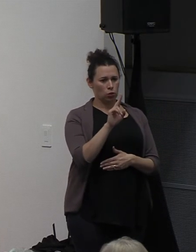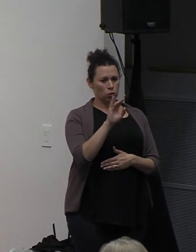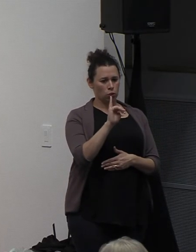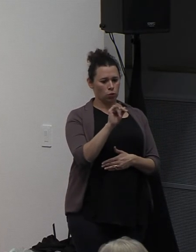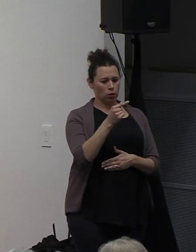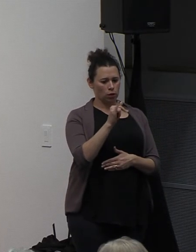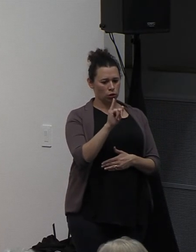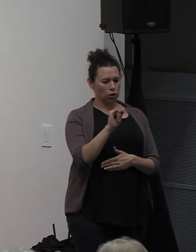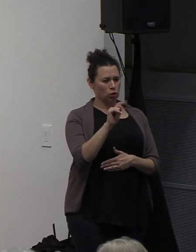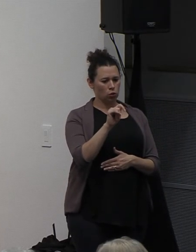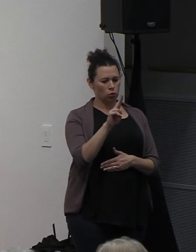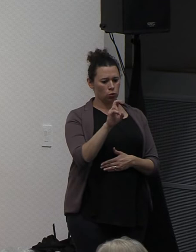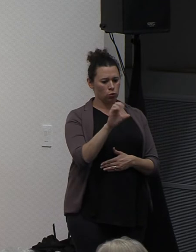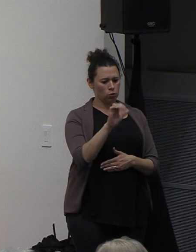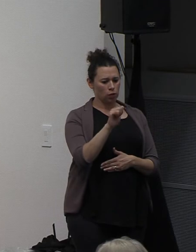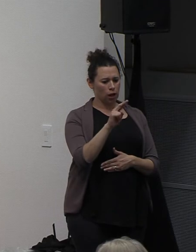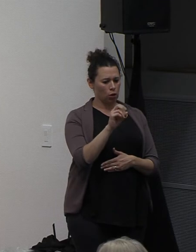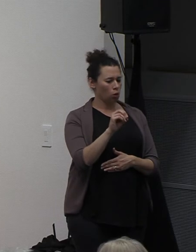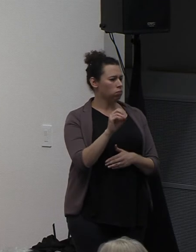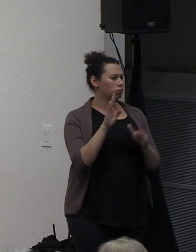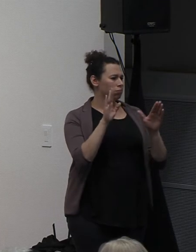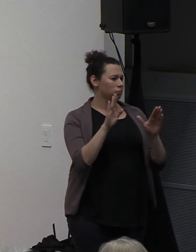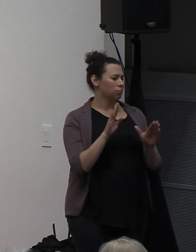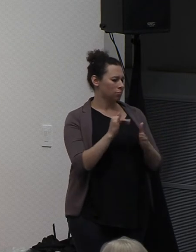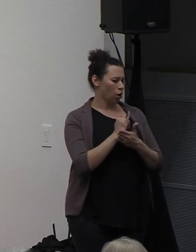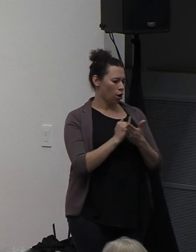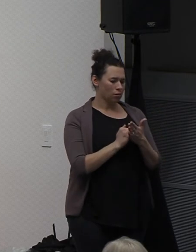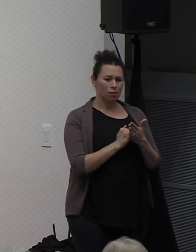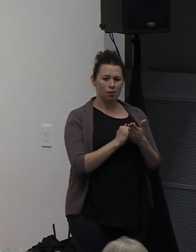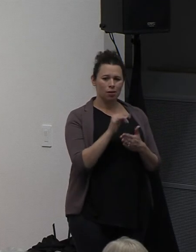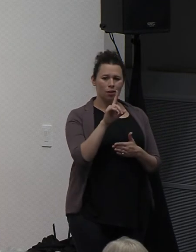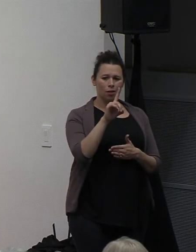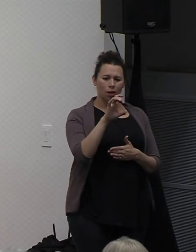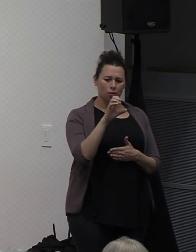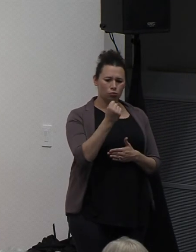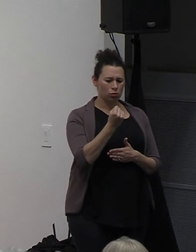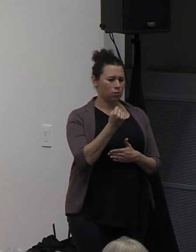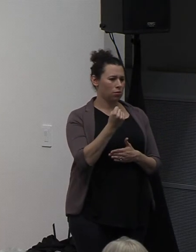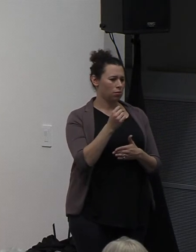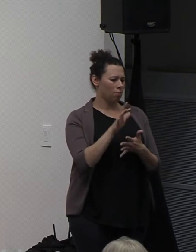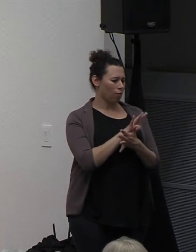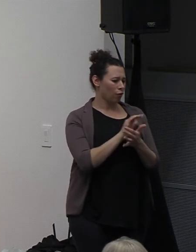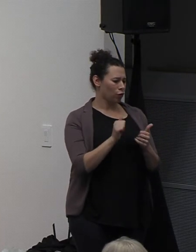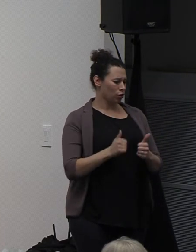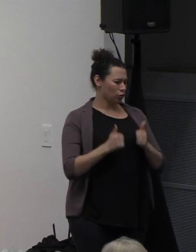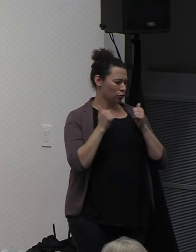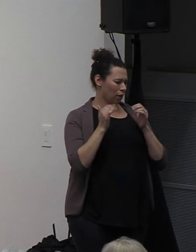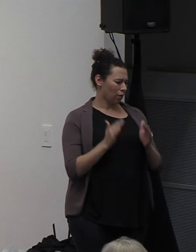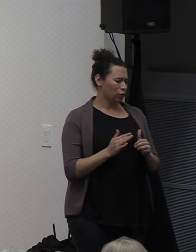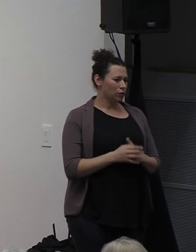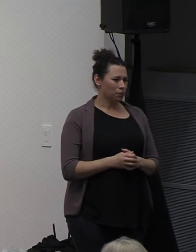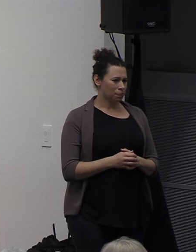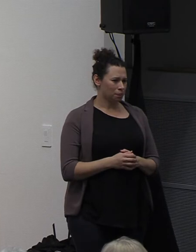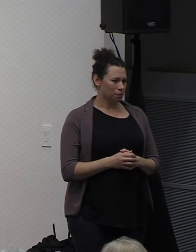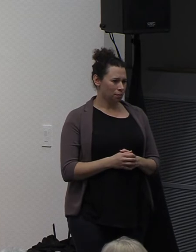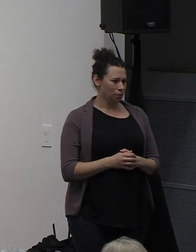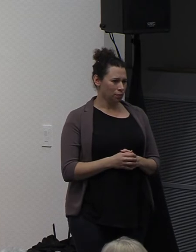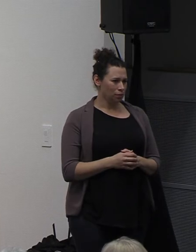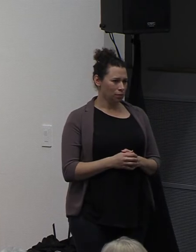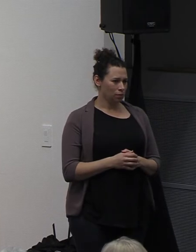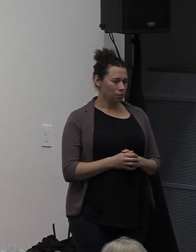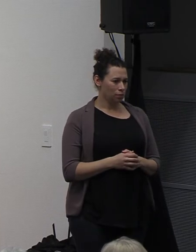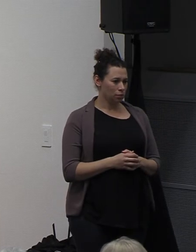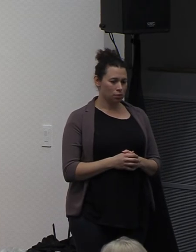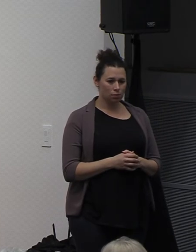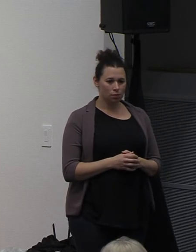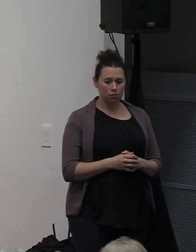this incredible exhibit of hundreds of Holocaust survivors around the world. There can be no